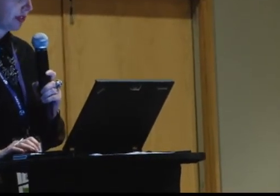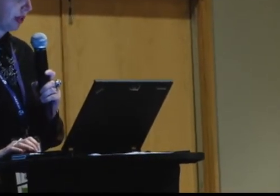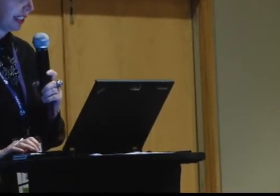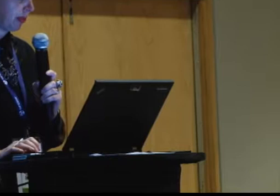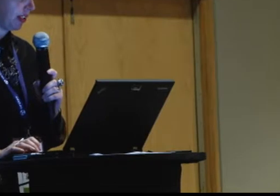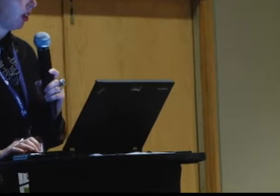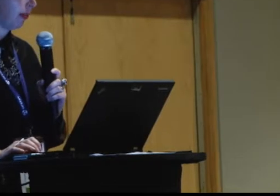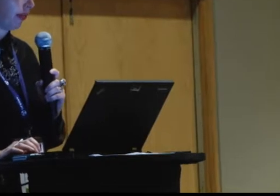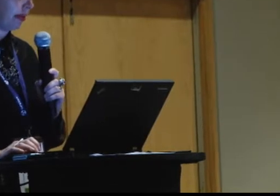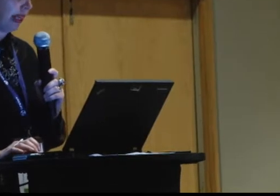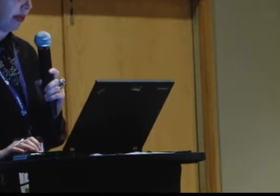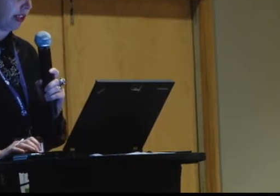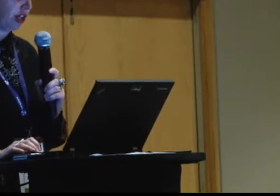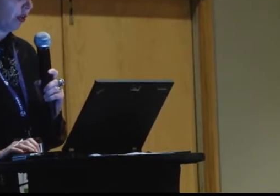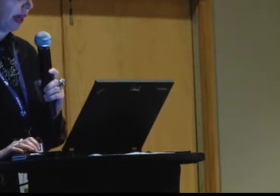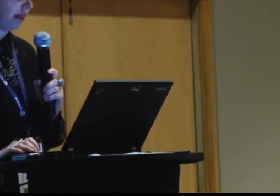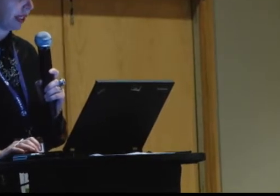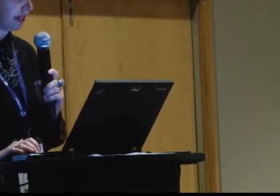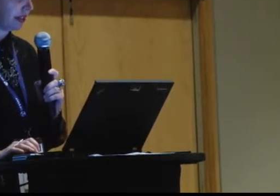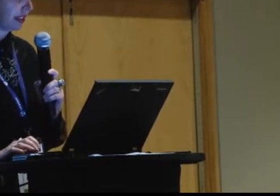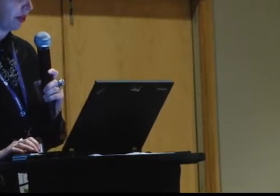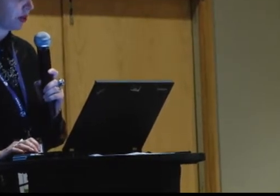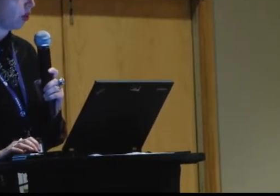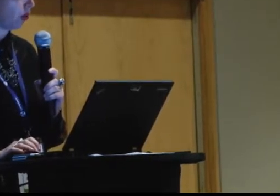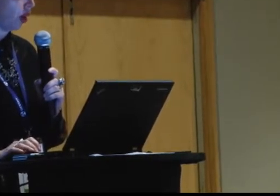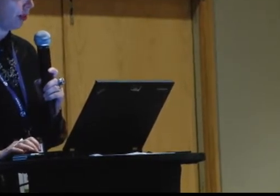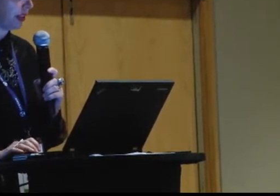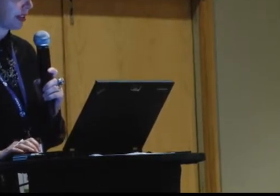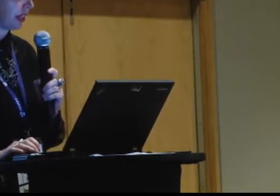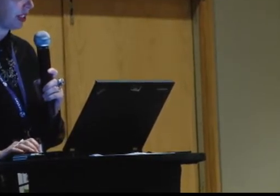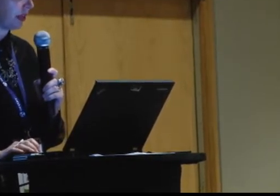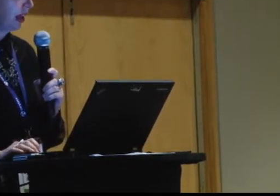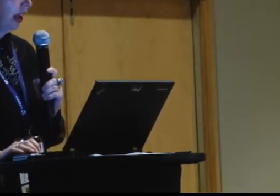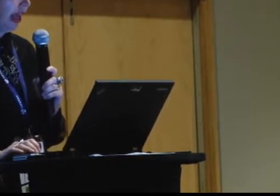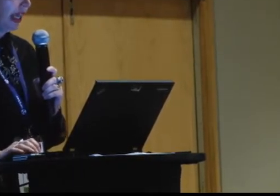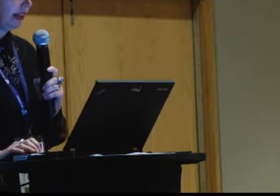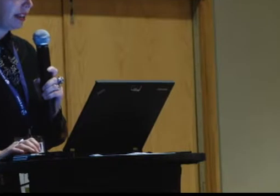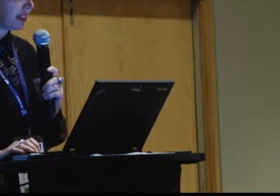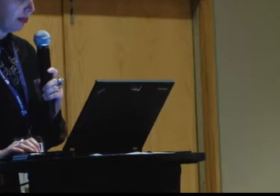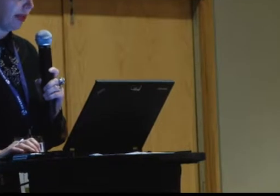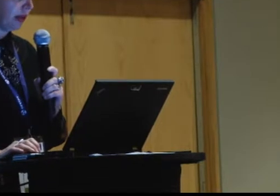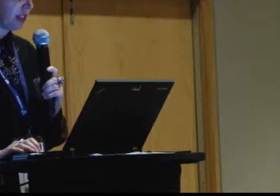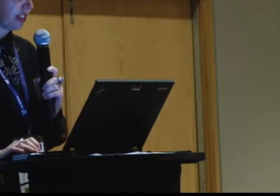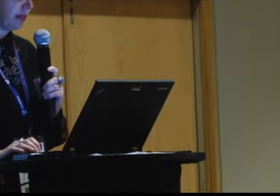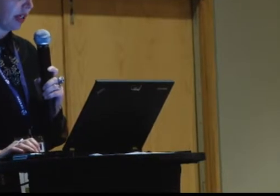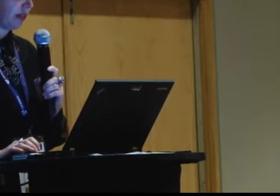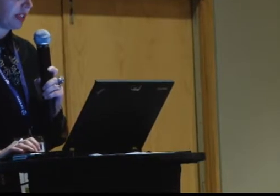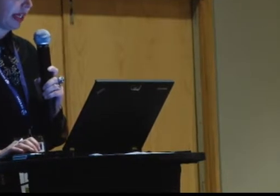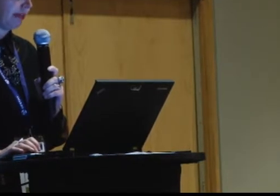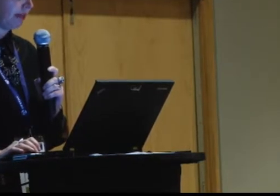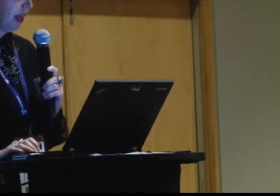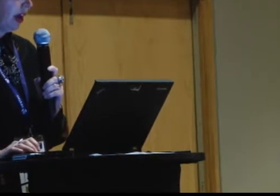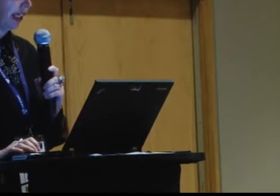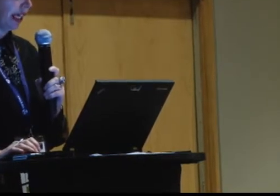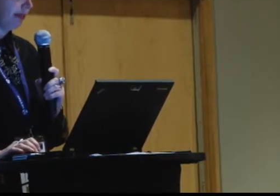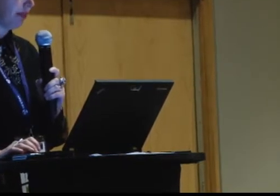I do have some ideas about a time frame and how we could go about this, and said it was all open to discussion. And then simply it was just a matter of